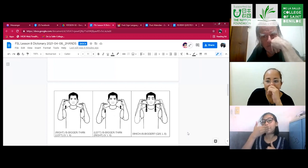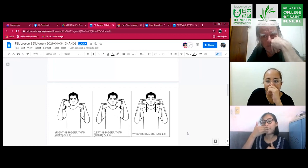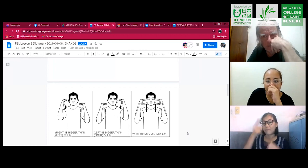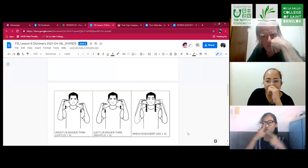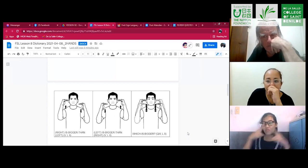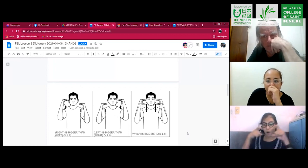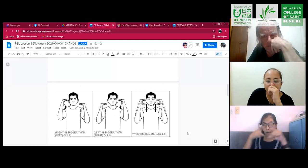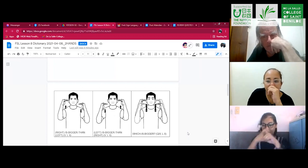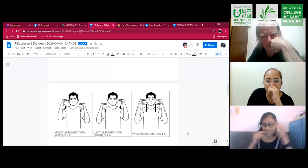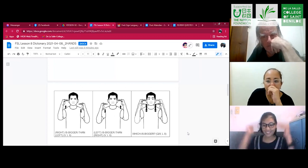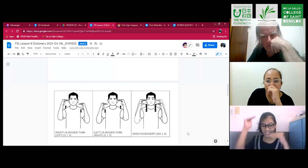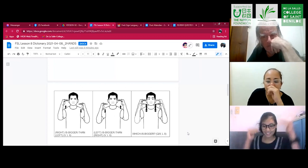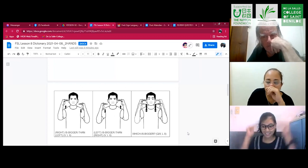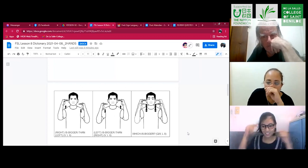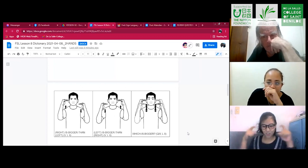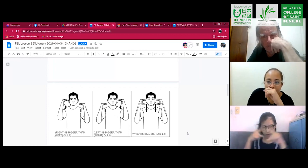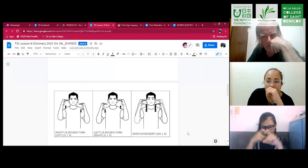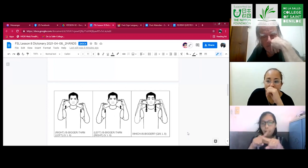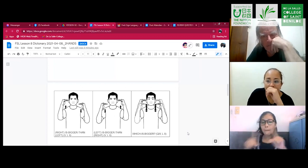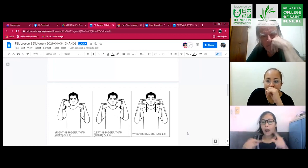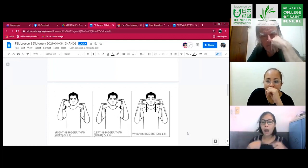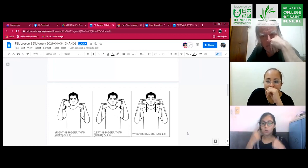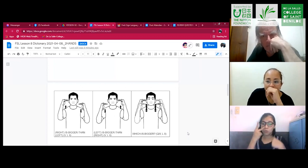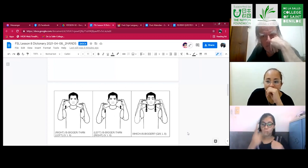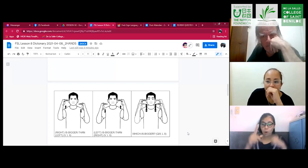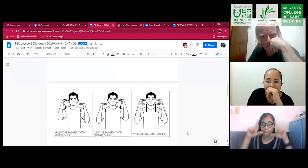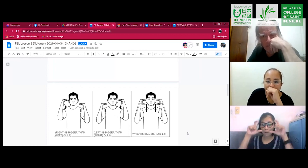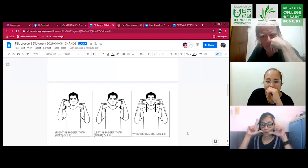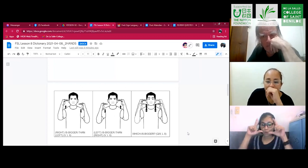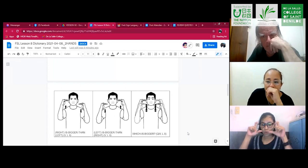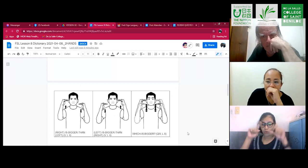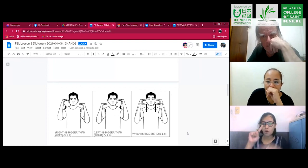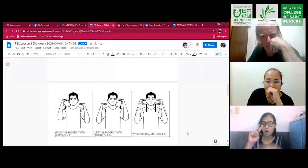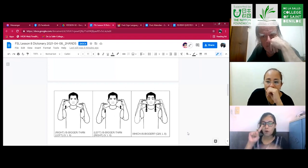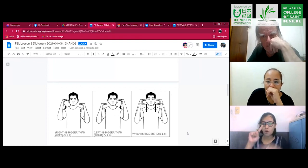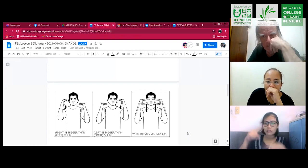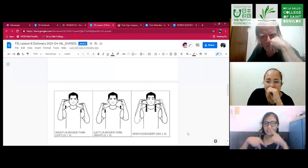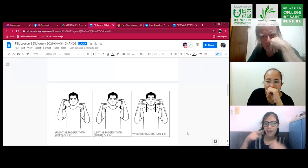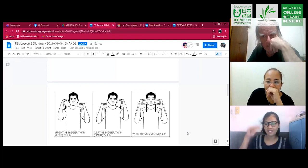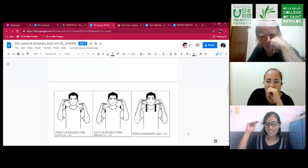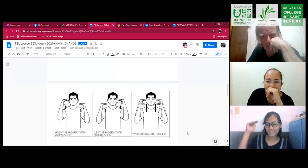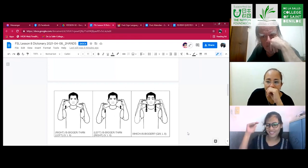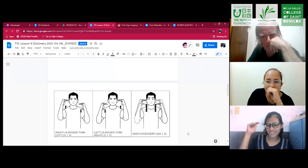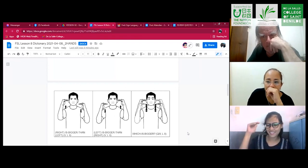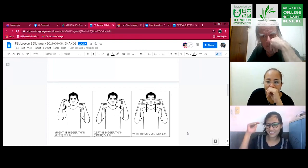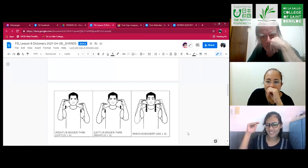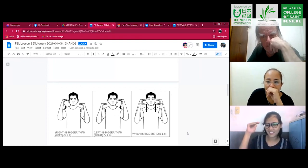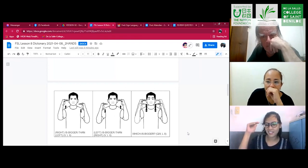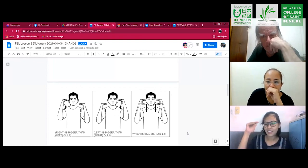I understand what you said, Dr. Woody, about the movement being complicated. But the first picture is this